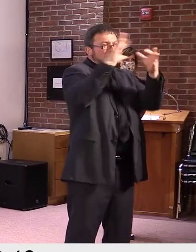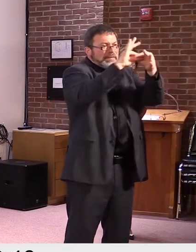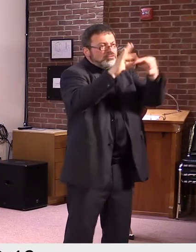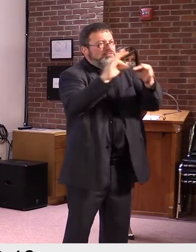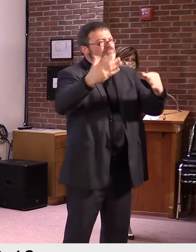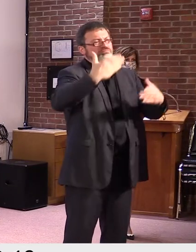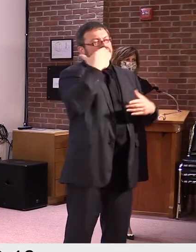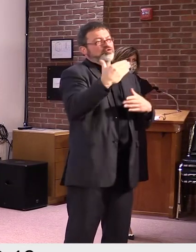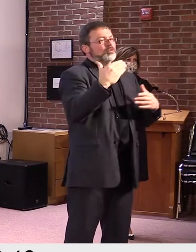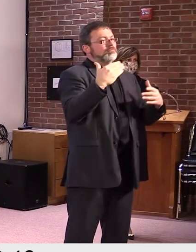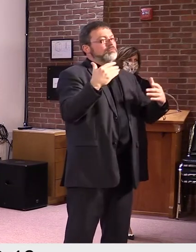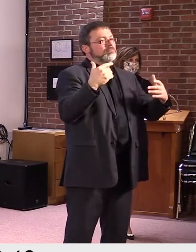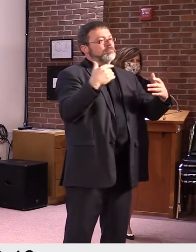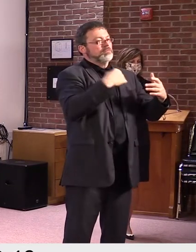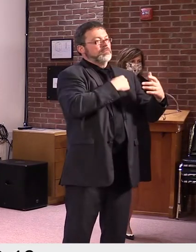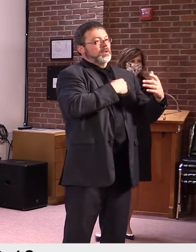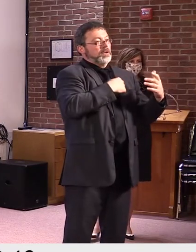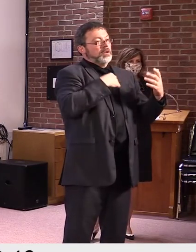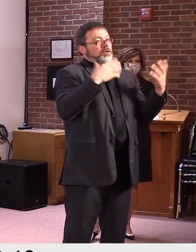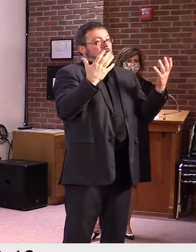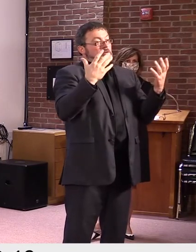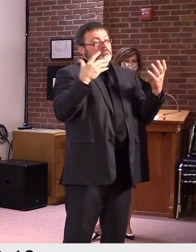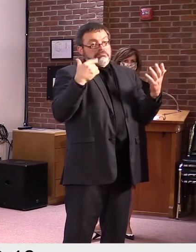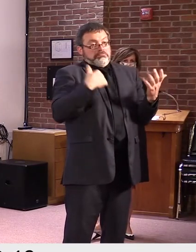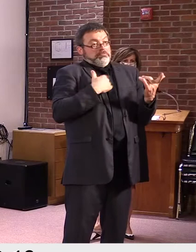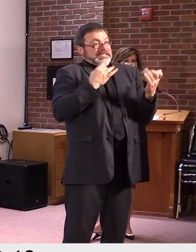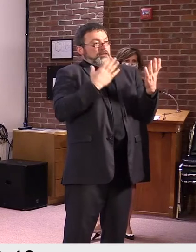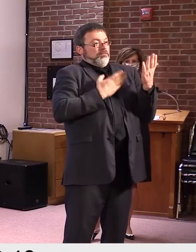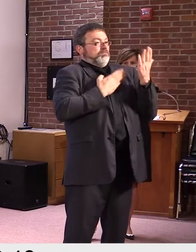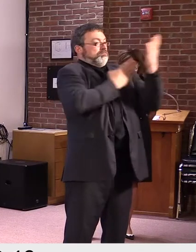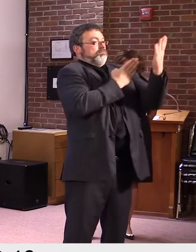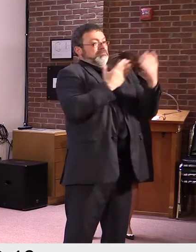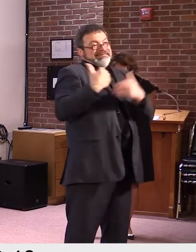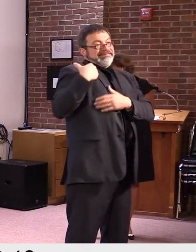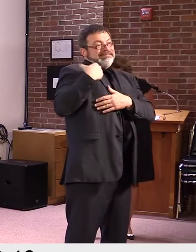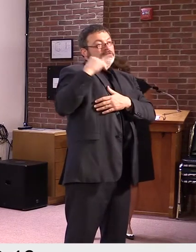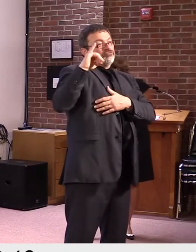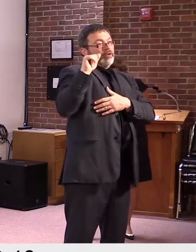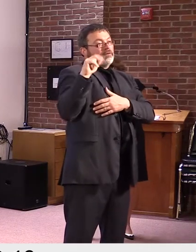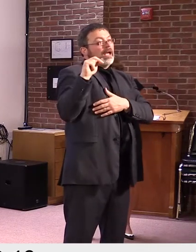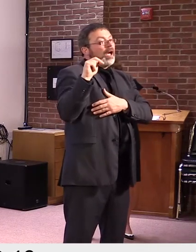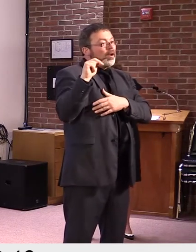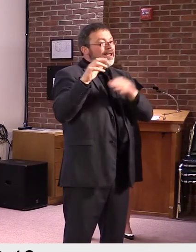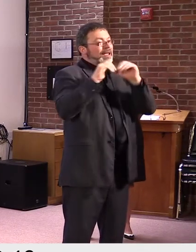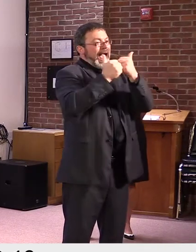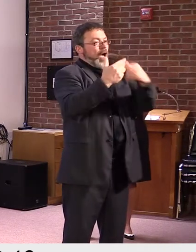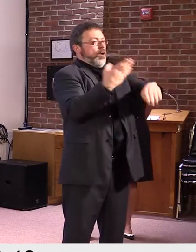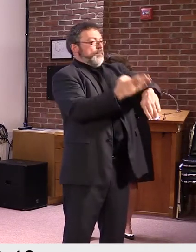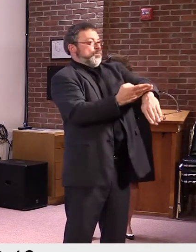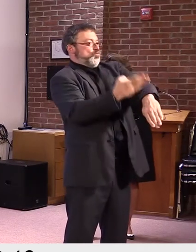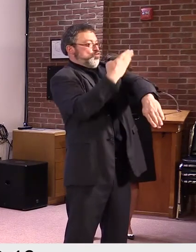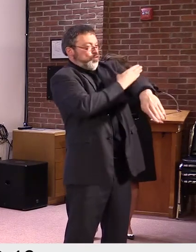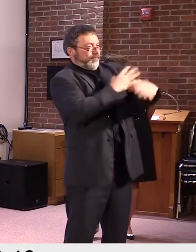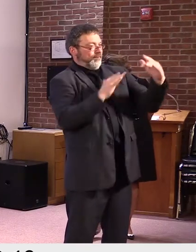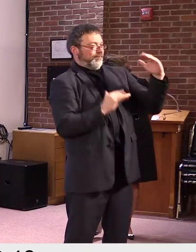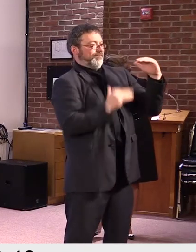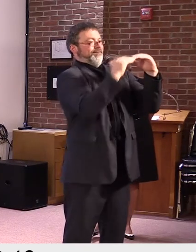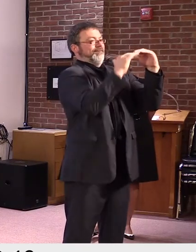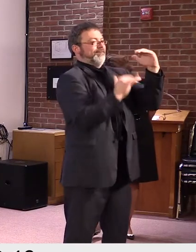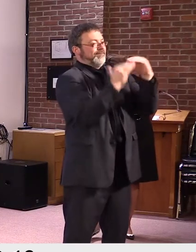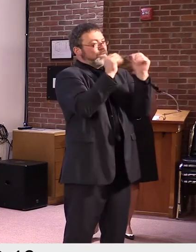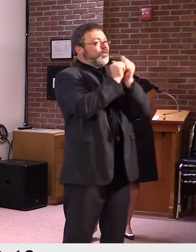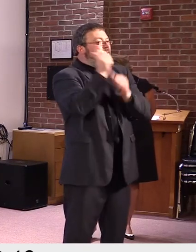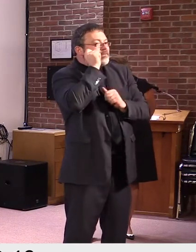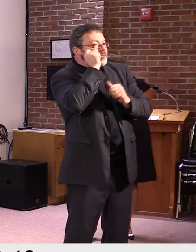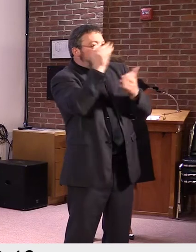January, that very closely parallels the kinds of things that are being talked about around the country. And not to skirt the